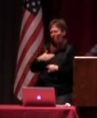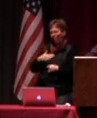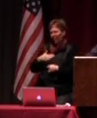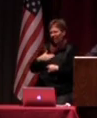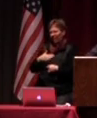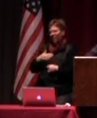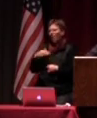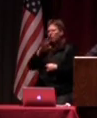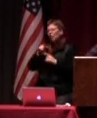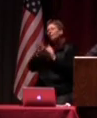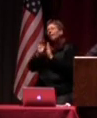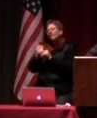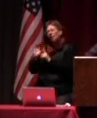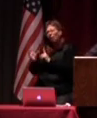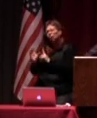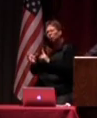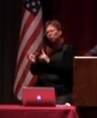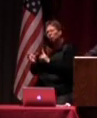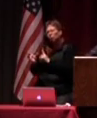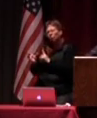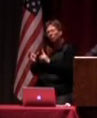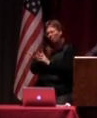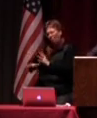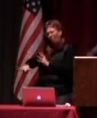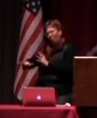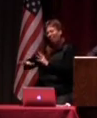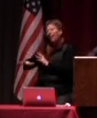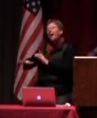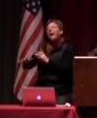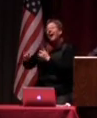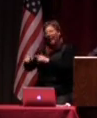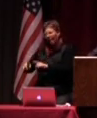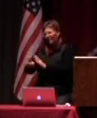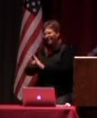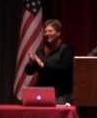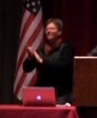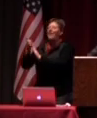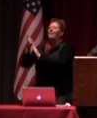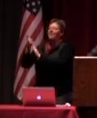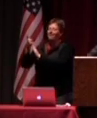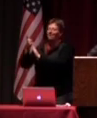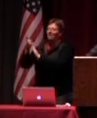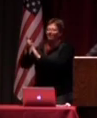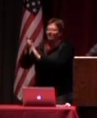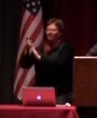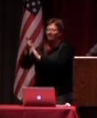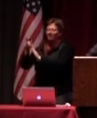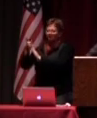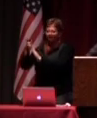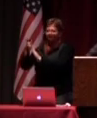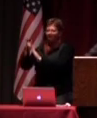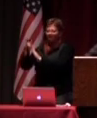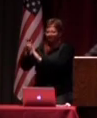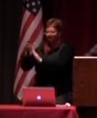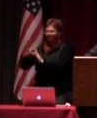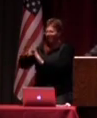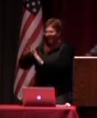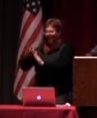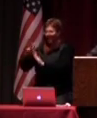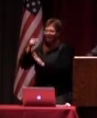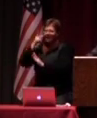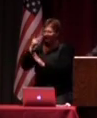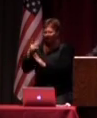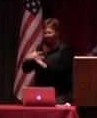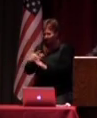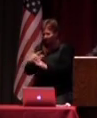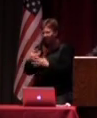talk about the cultural background out of which there developed the particular model of political authority that he embodied. And I'll talk a bit about some other